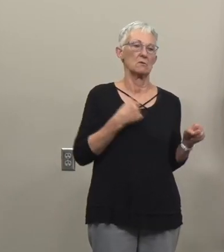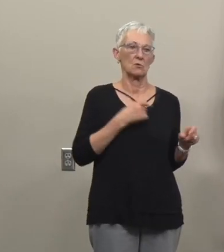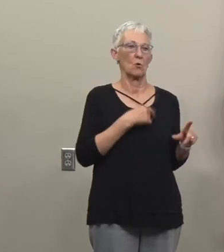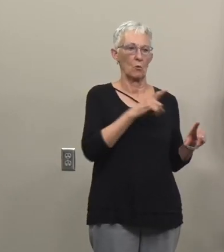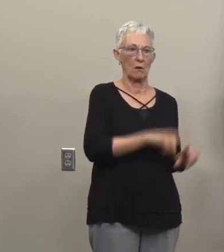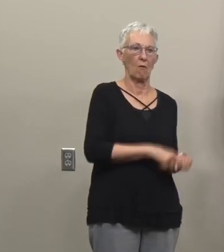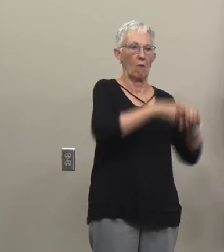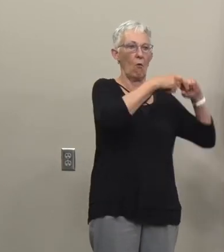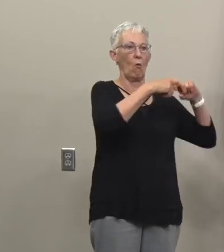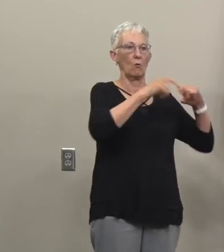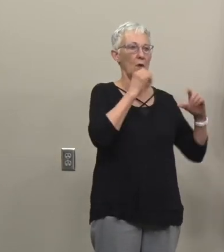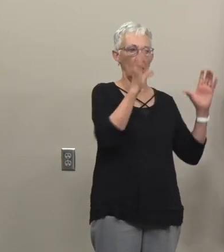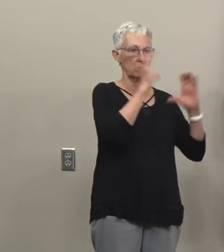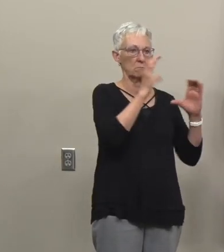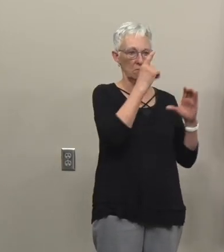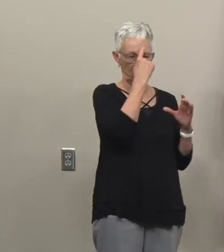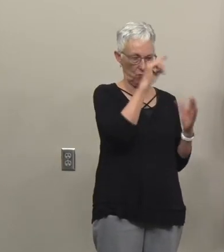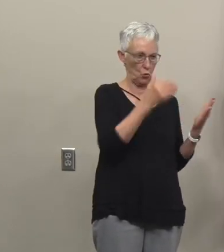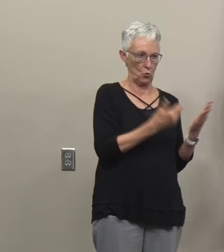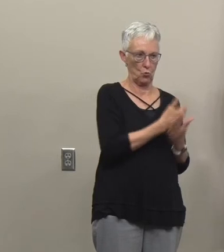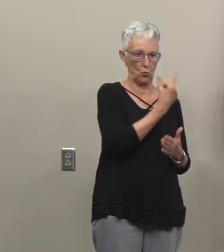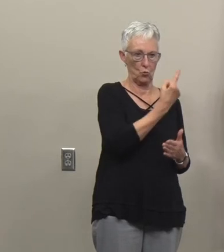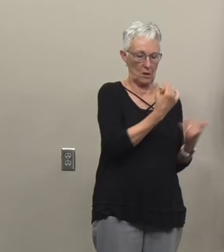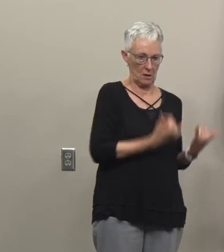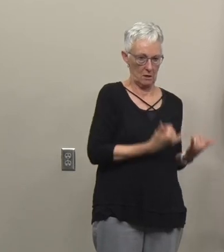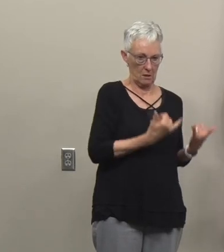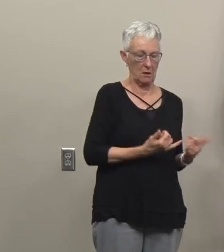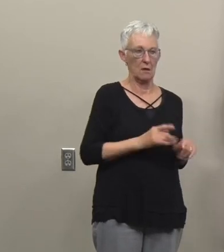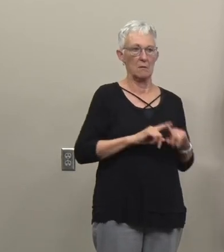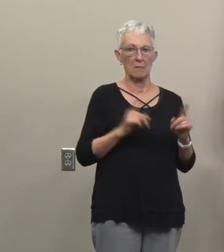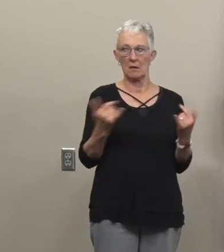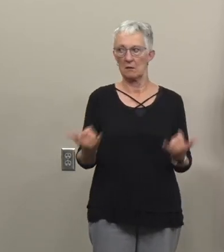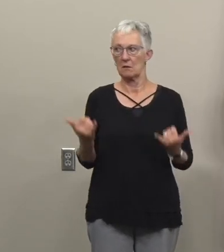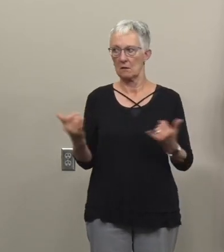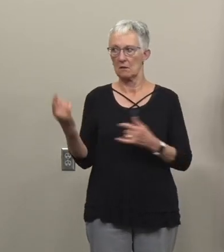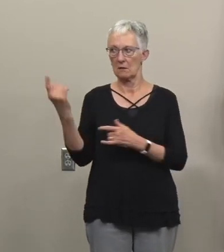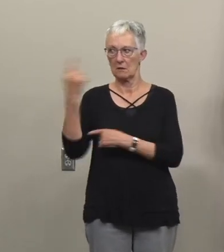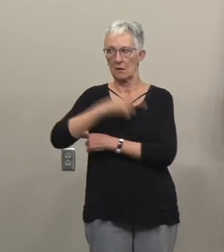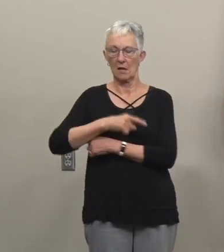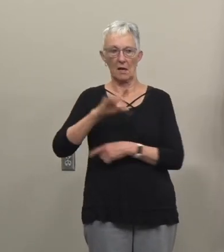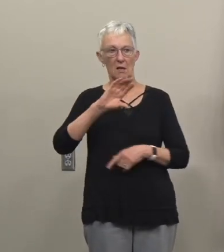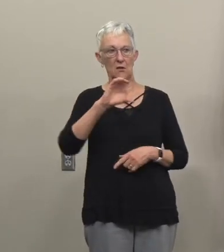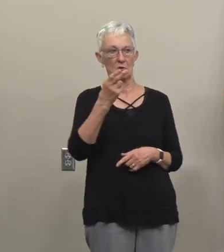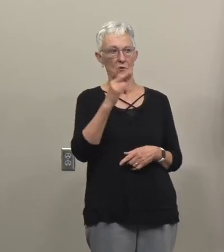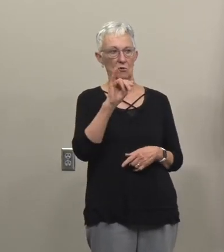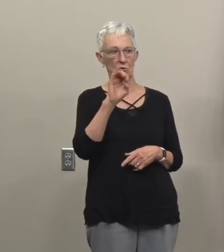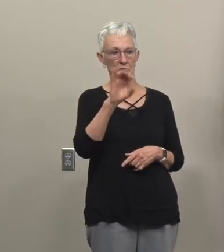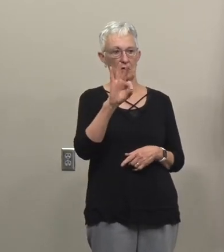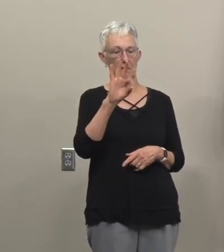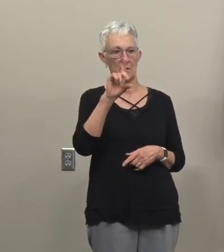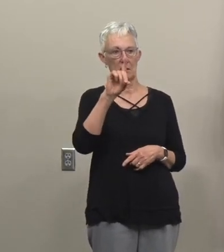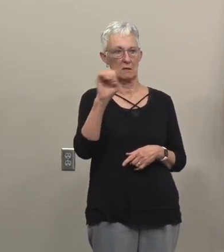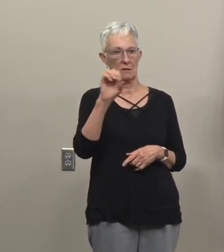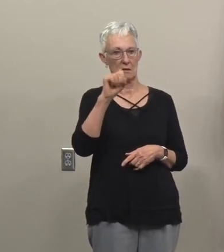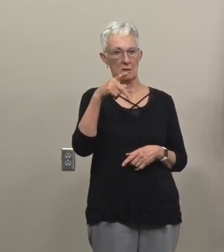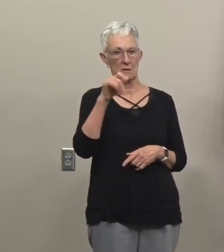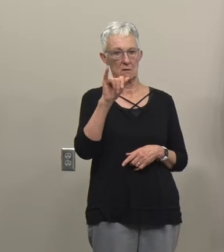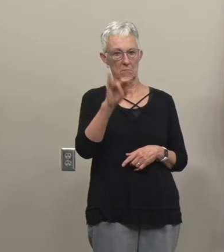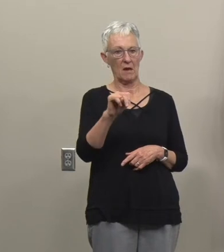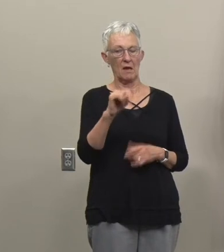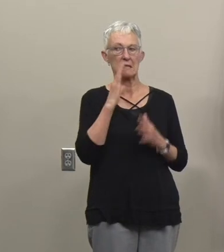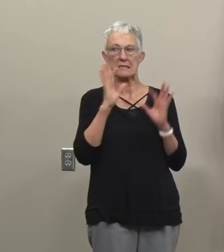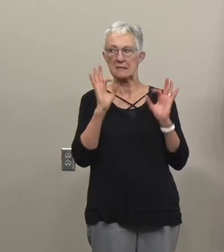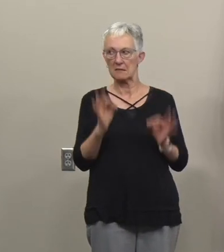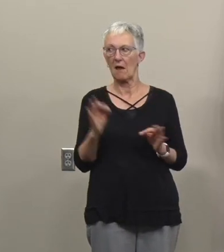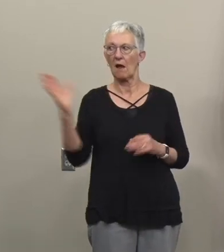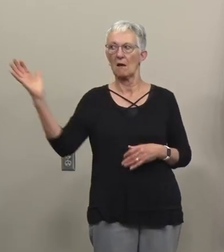search. Today, I am pleased to announce that Chief Despain has agreed to return to Lincoln Fire and Rescue on a contract basis